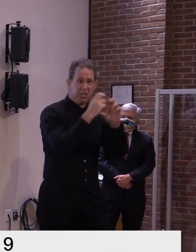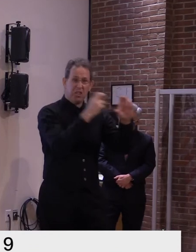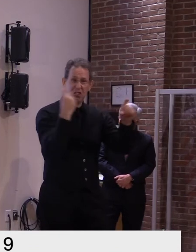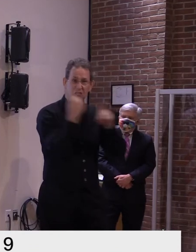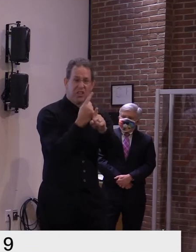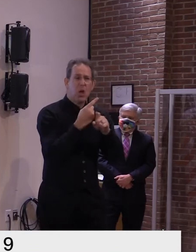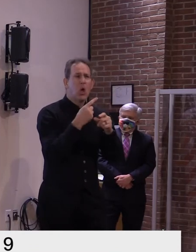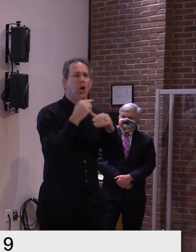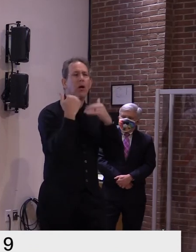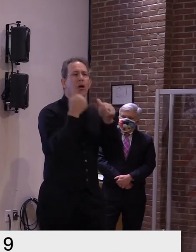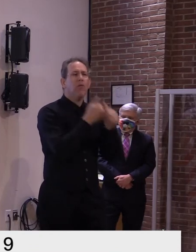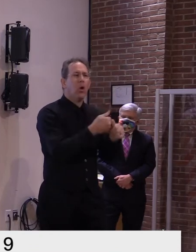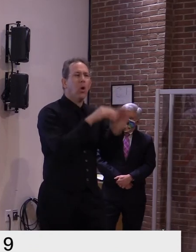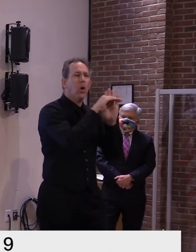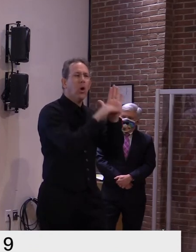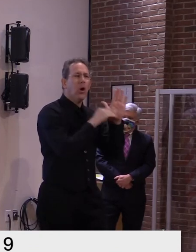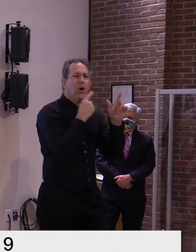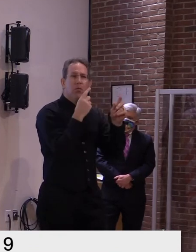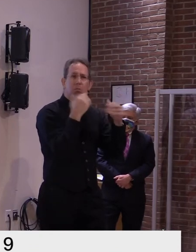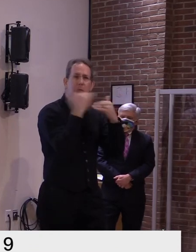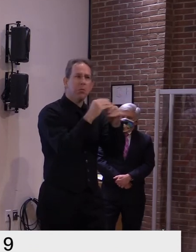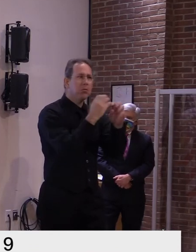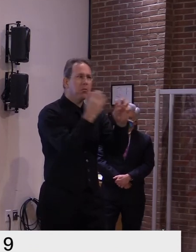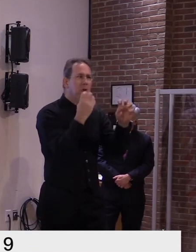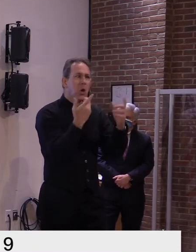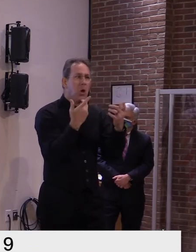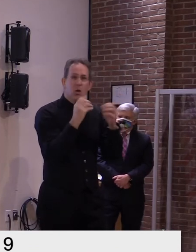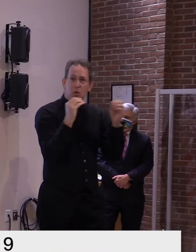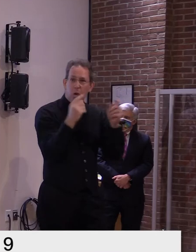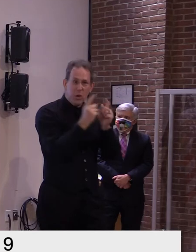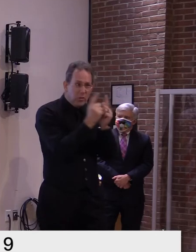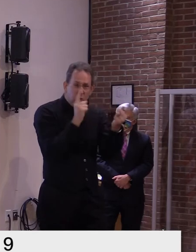that social distancing public transit capacity?